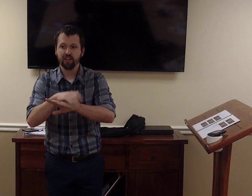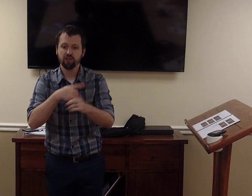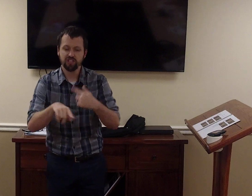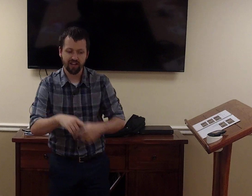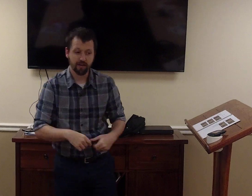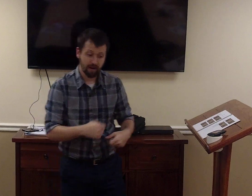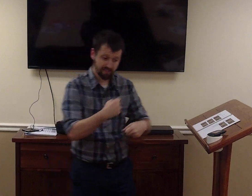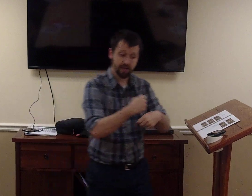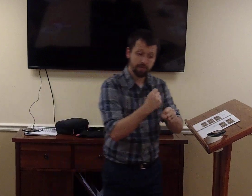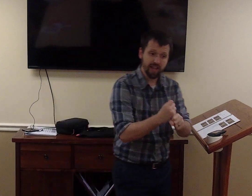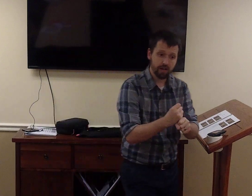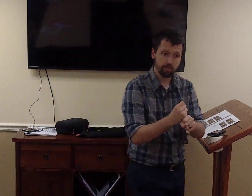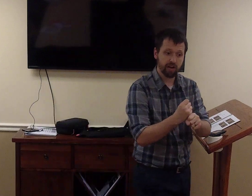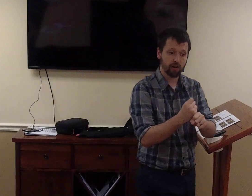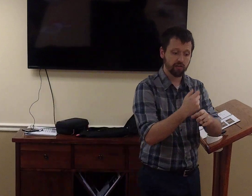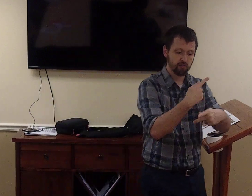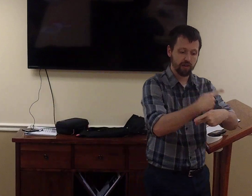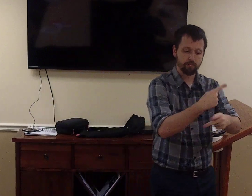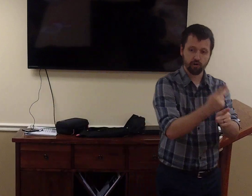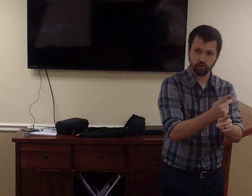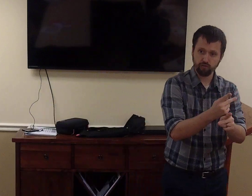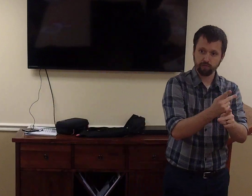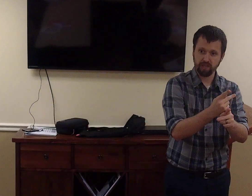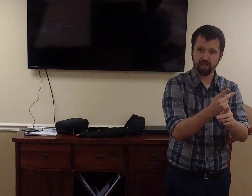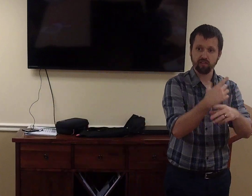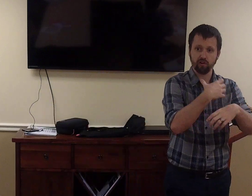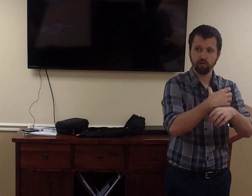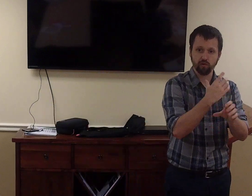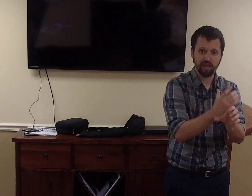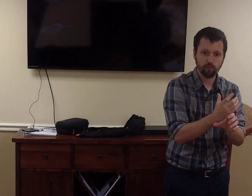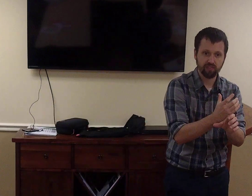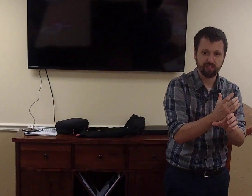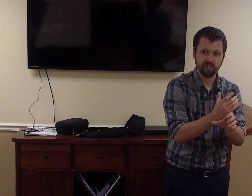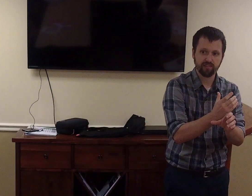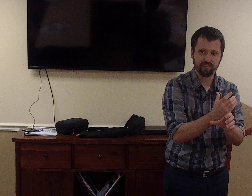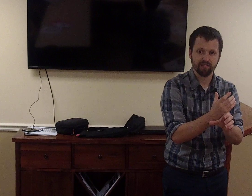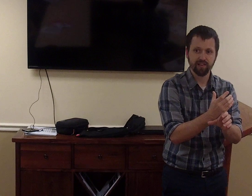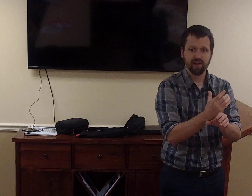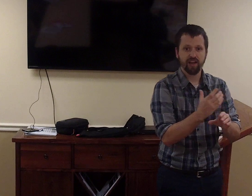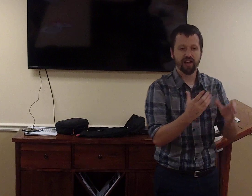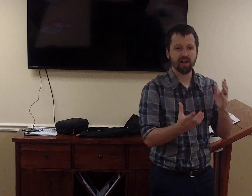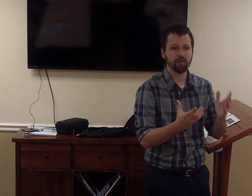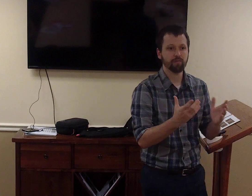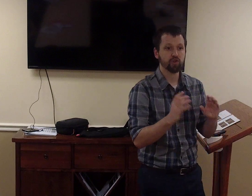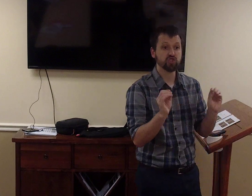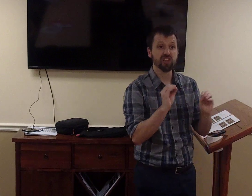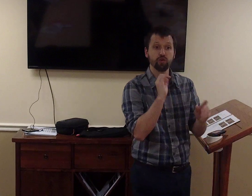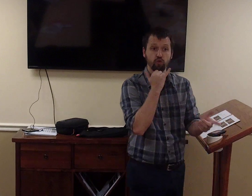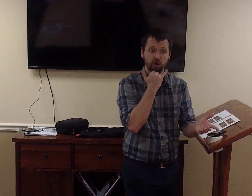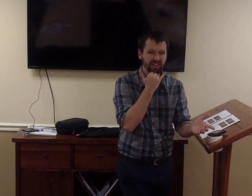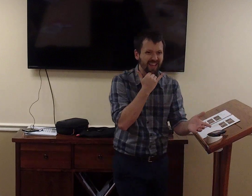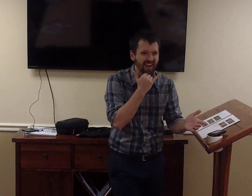English signs, I might sign make, but I would also sign produce with P's and create with C's. There's nothing wrong with that,